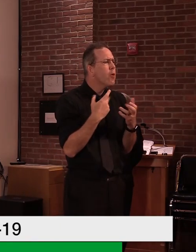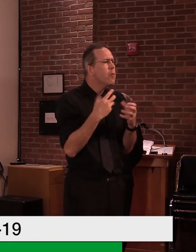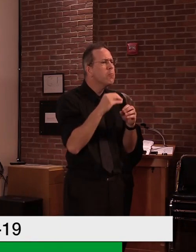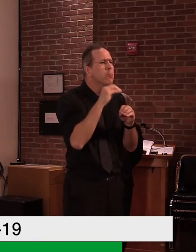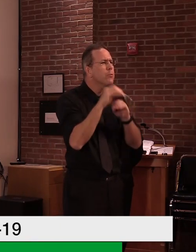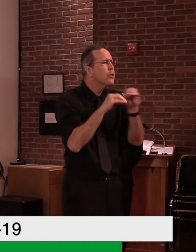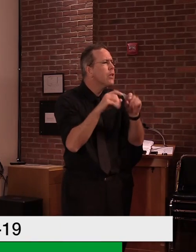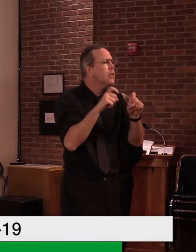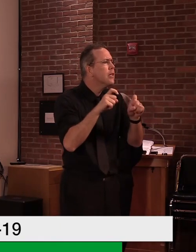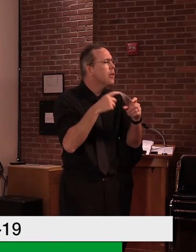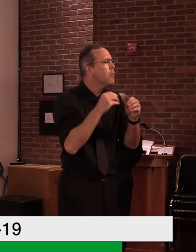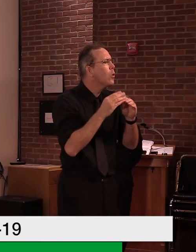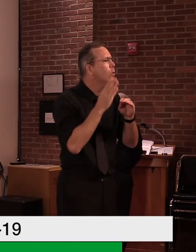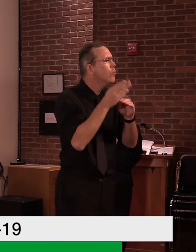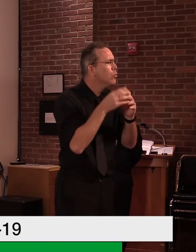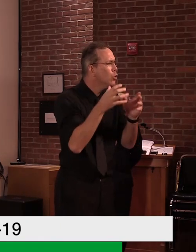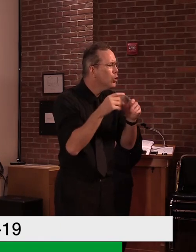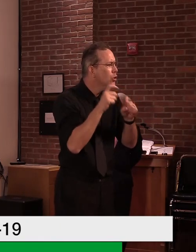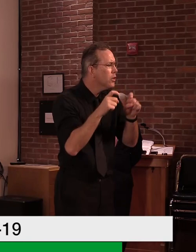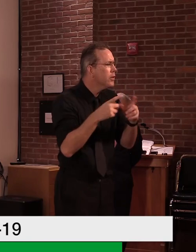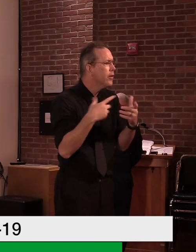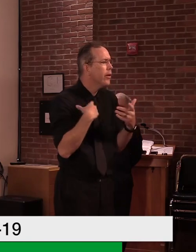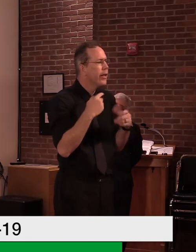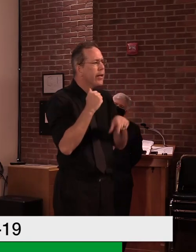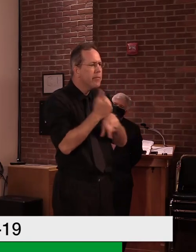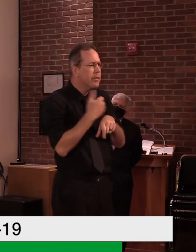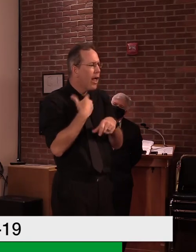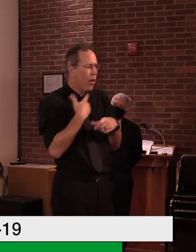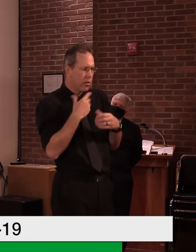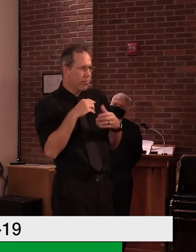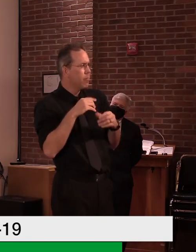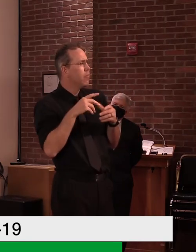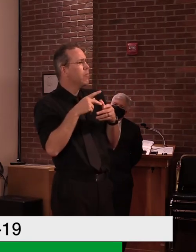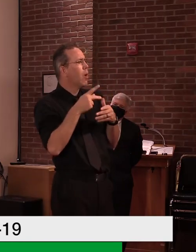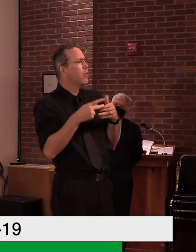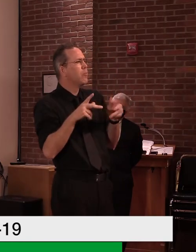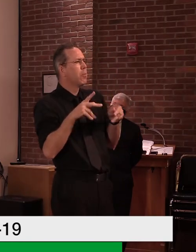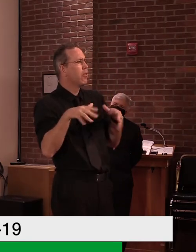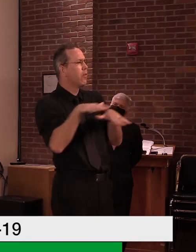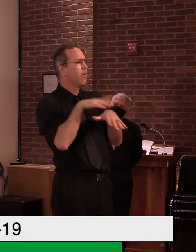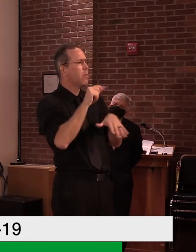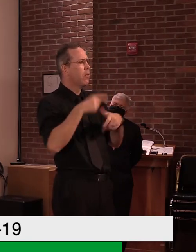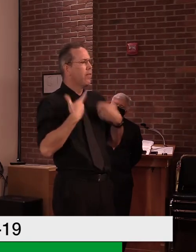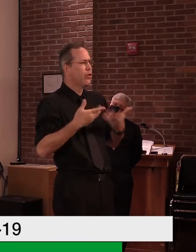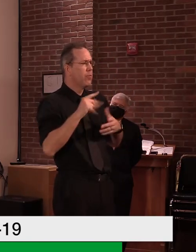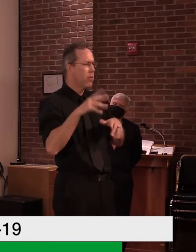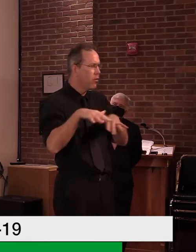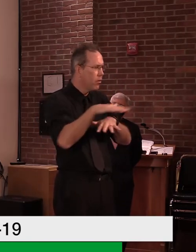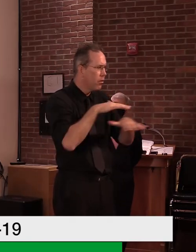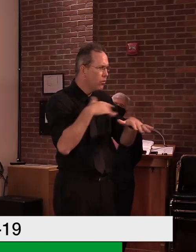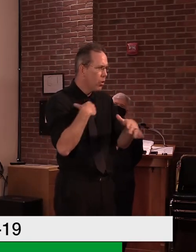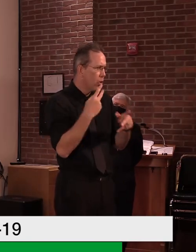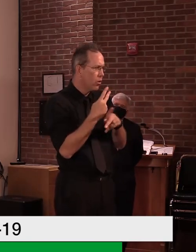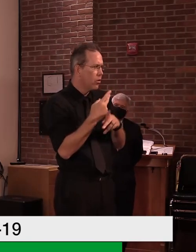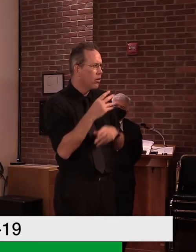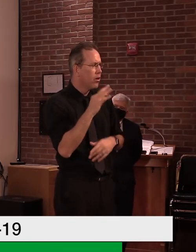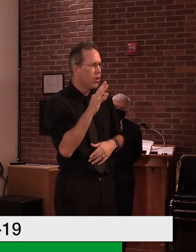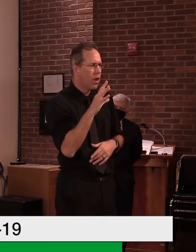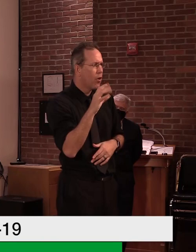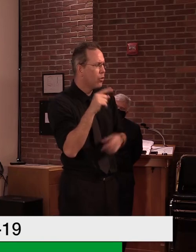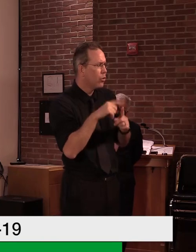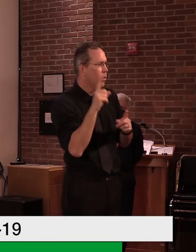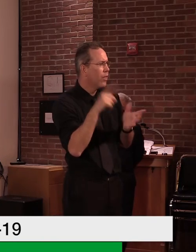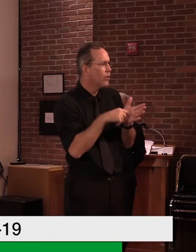daily basis. It was around 900 something, close to 1,000 tests a day. So we're